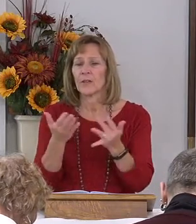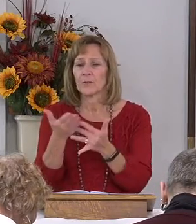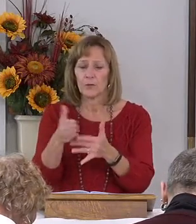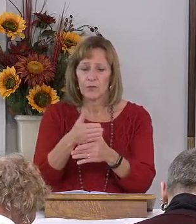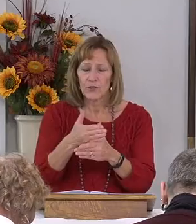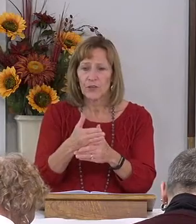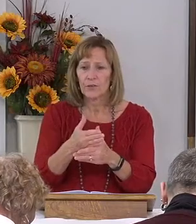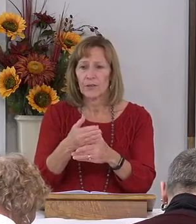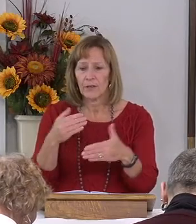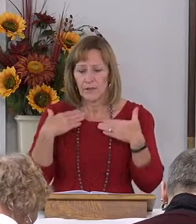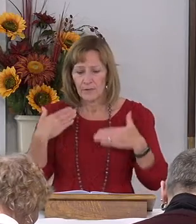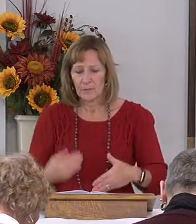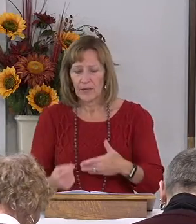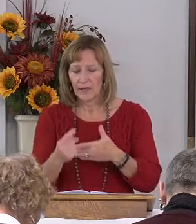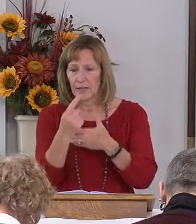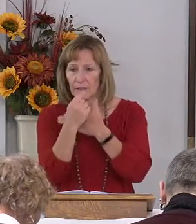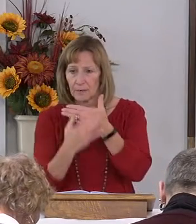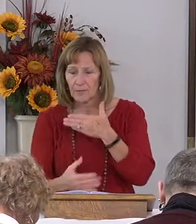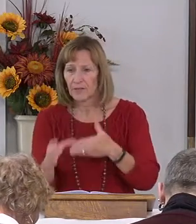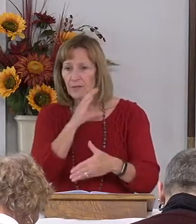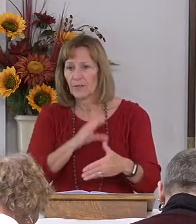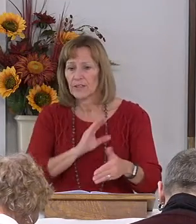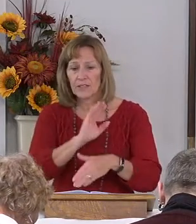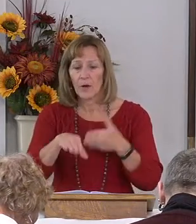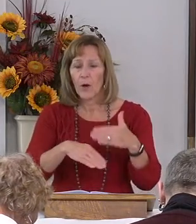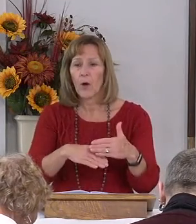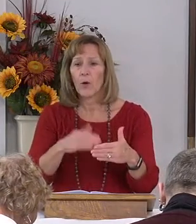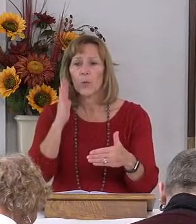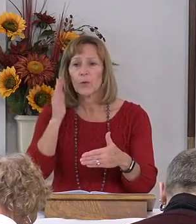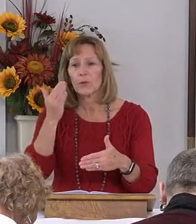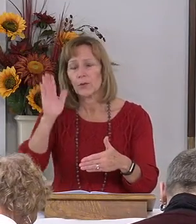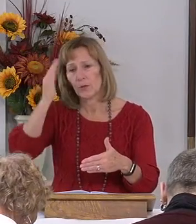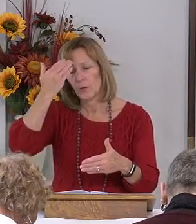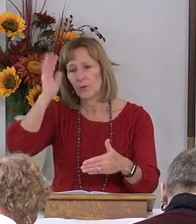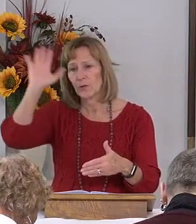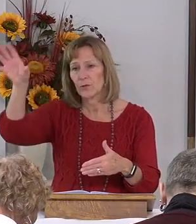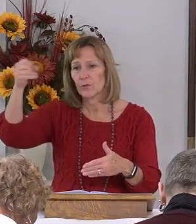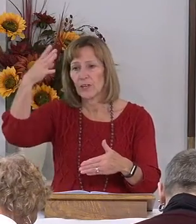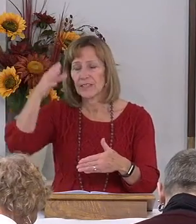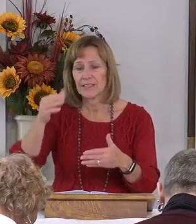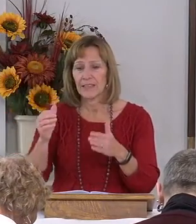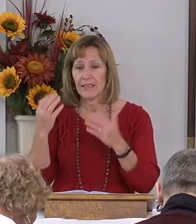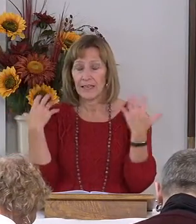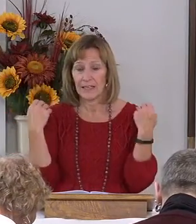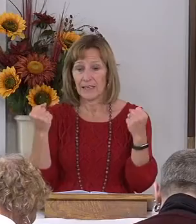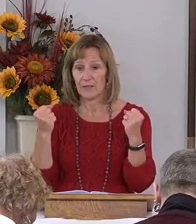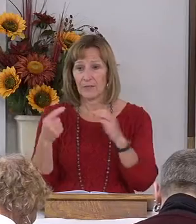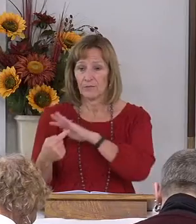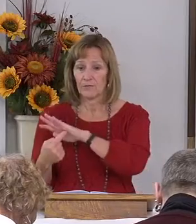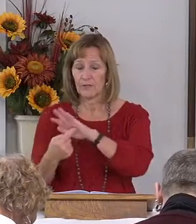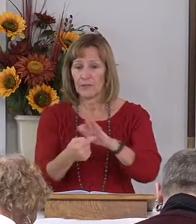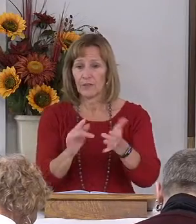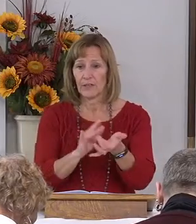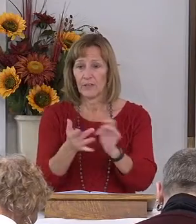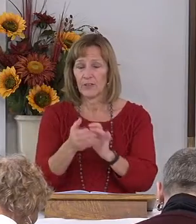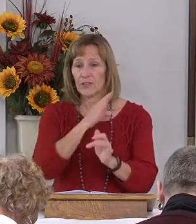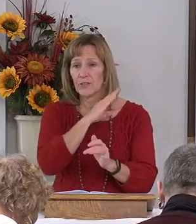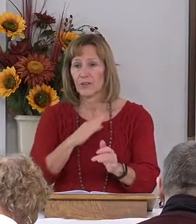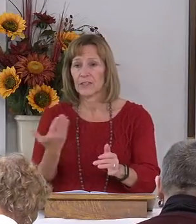through the sharing of the body and blood of Christ, all may know your grace and healing revealed in Jesus Christ our